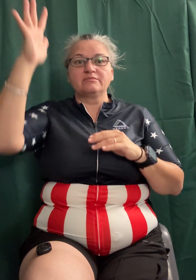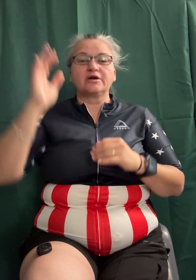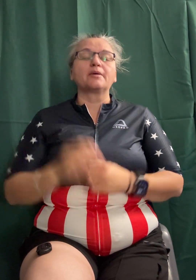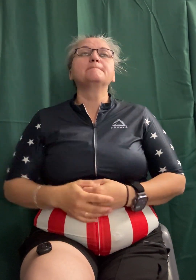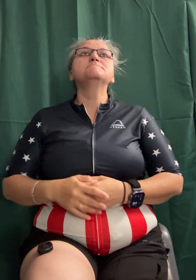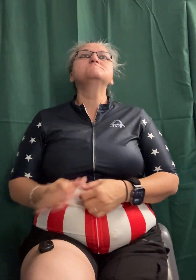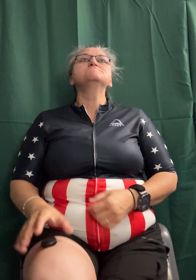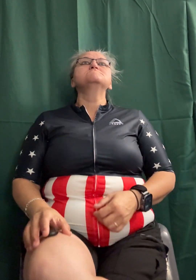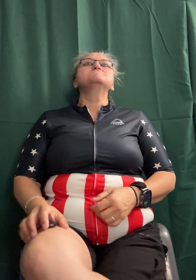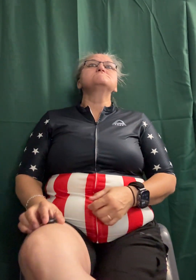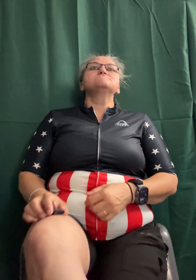nightmare.